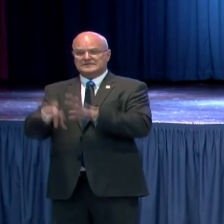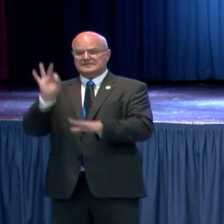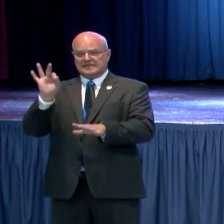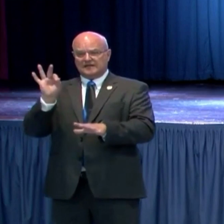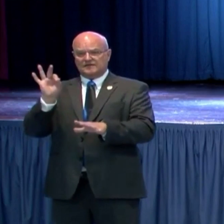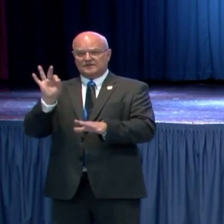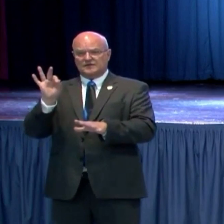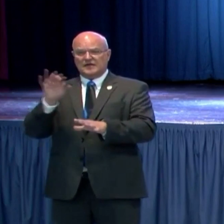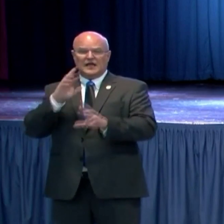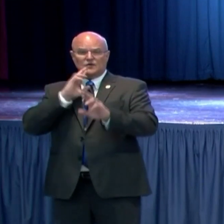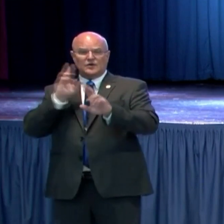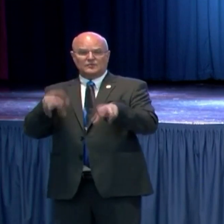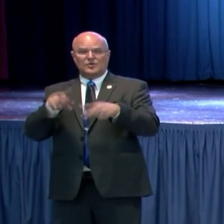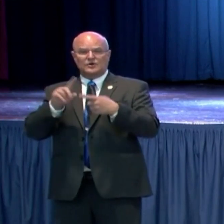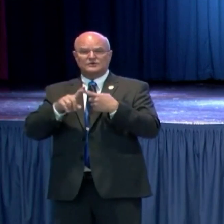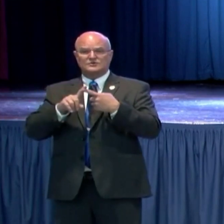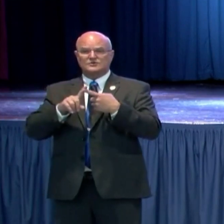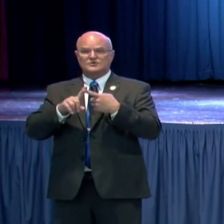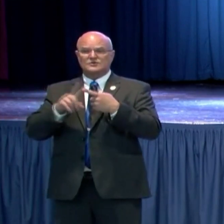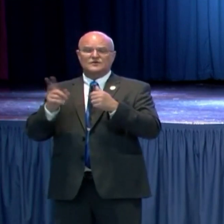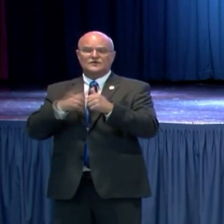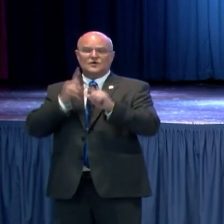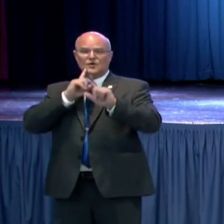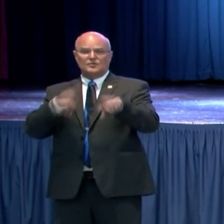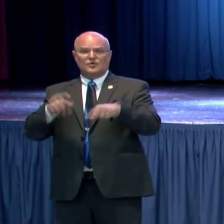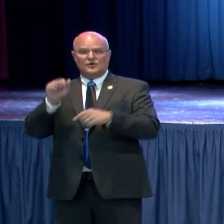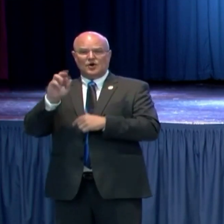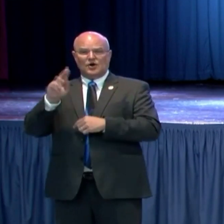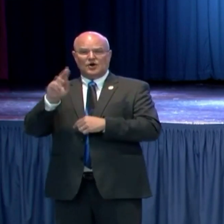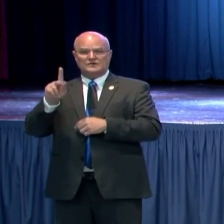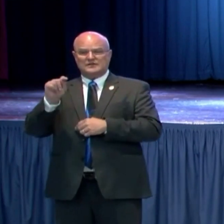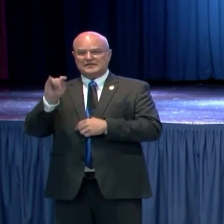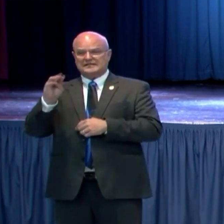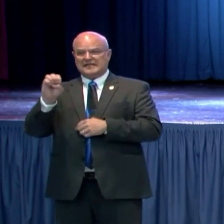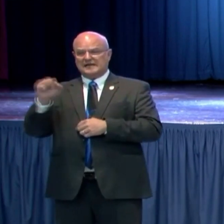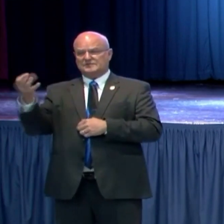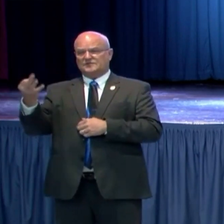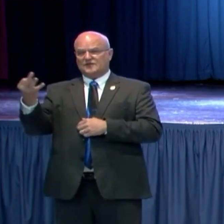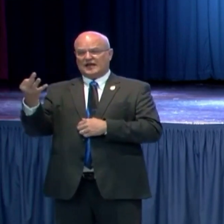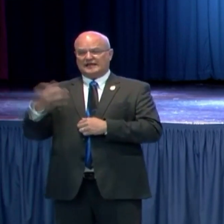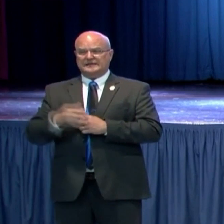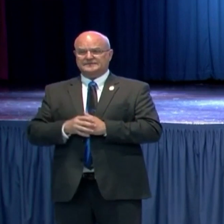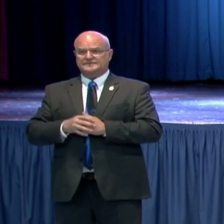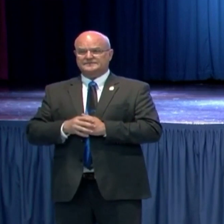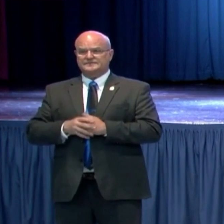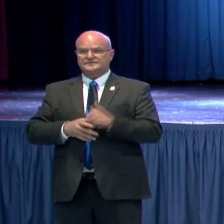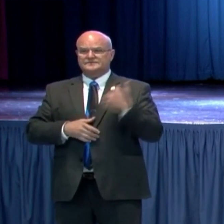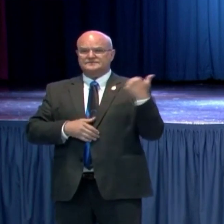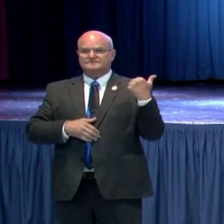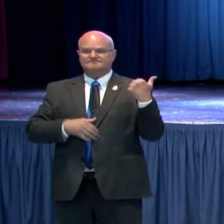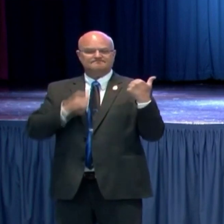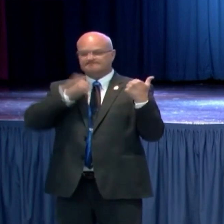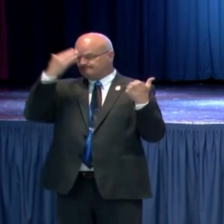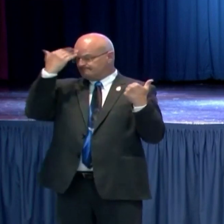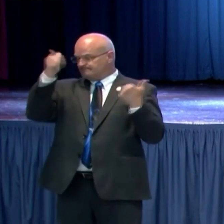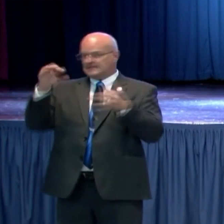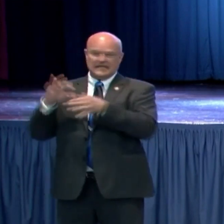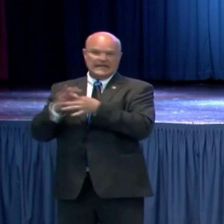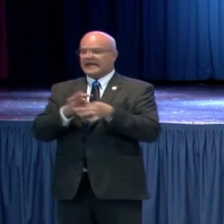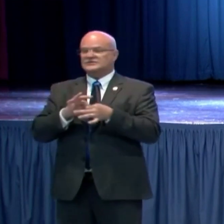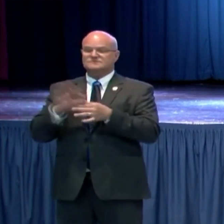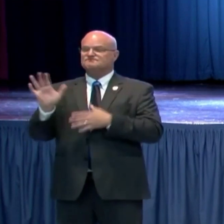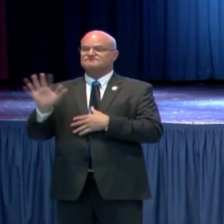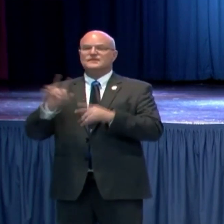discovered and first reported to the Arkansas Times on Friday night? I'm not aware of any